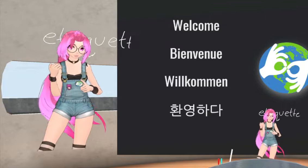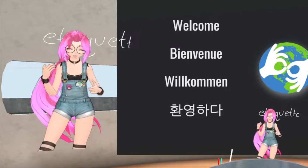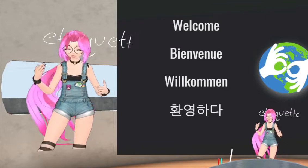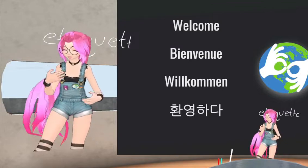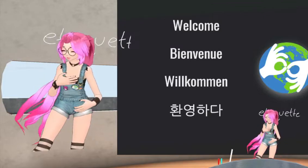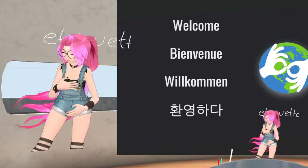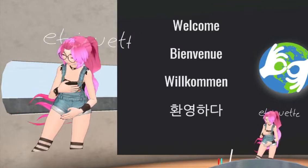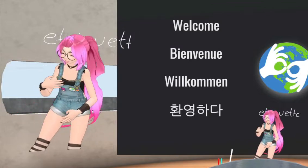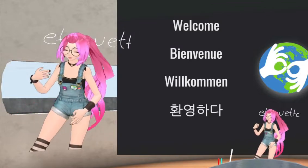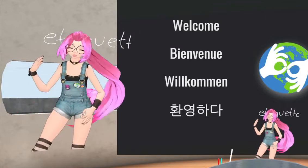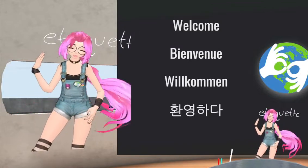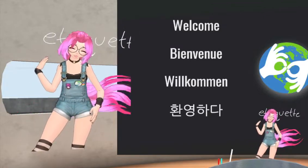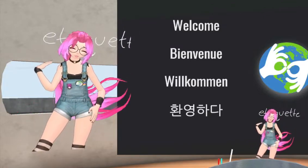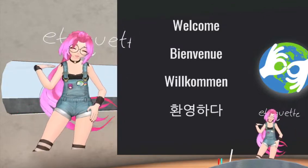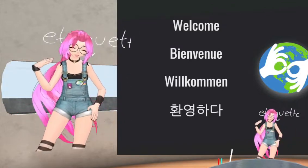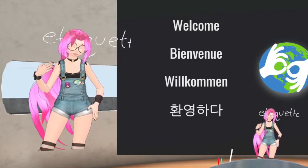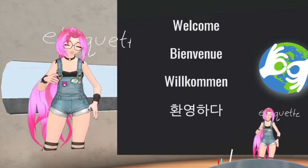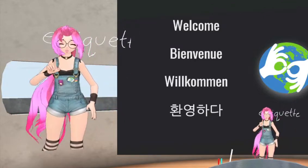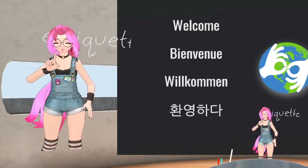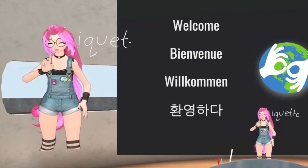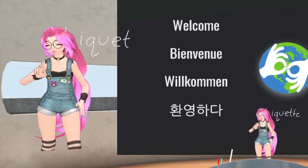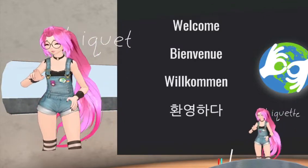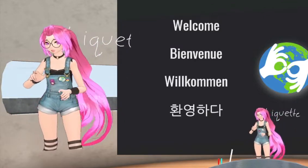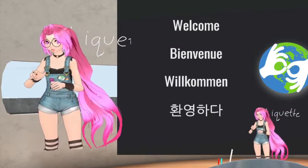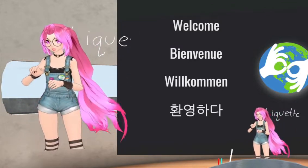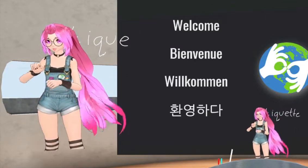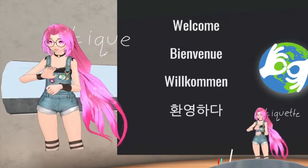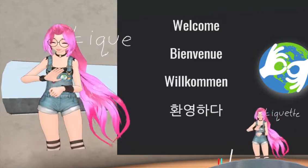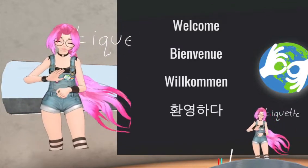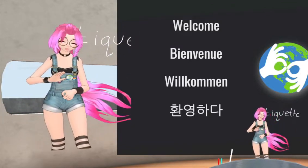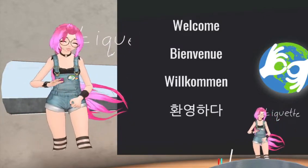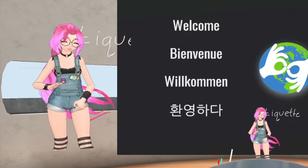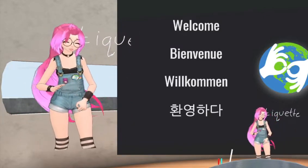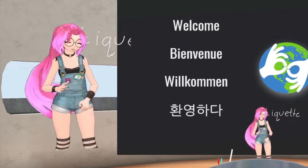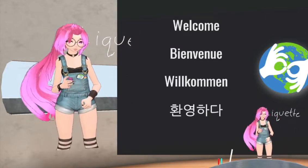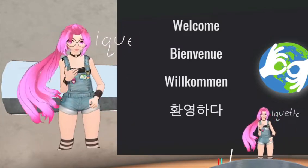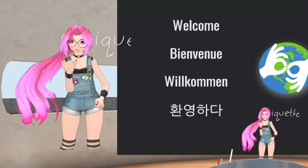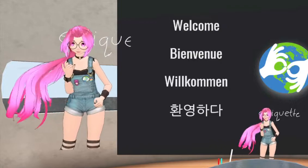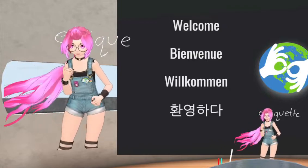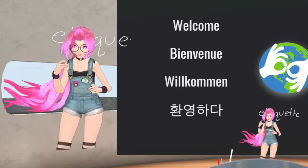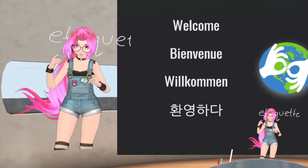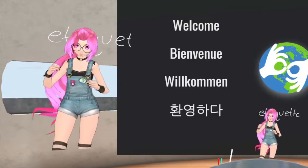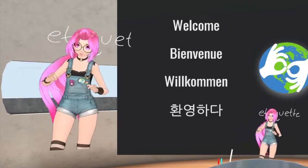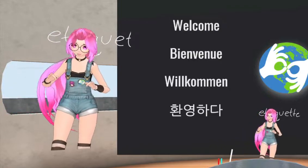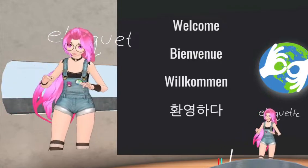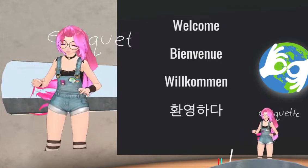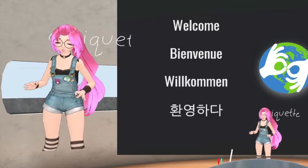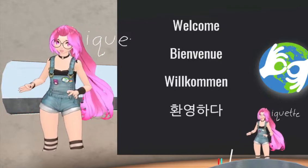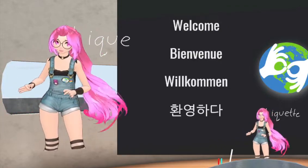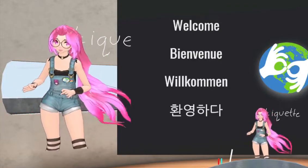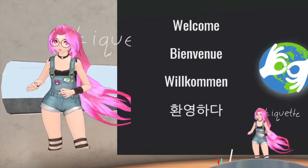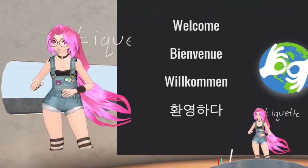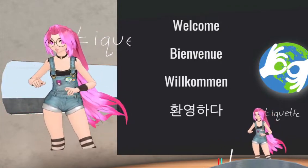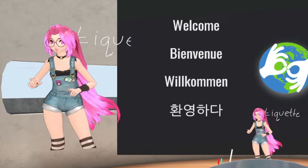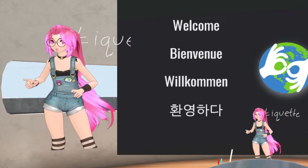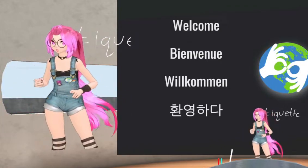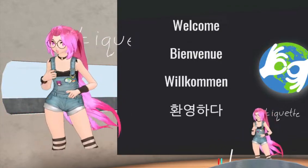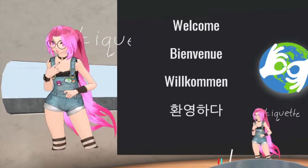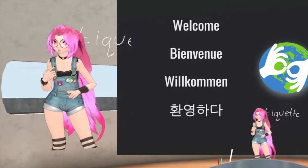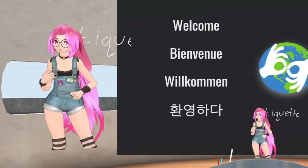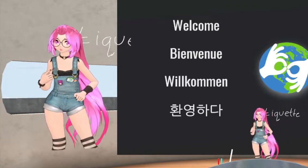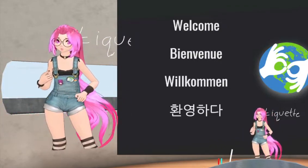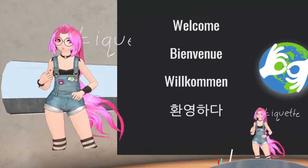wave our hands. But there are some deaf people who have programmed a way for the shoulder tap to like show up on their screen, which is